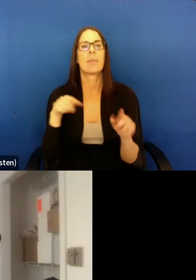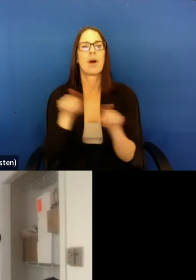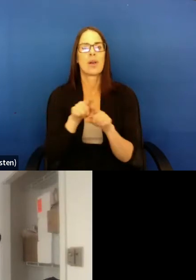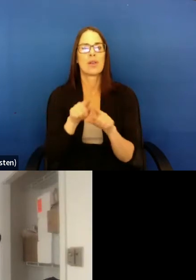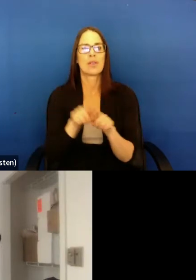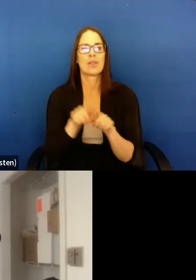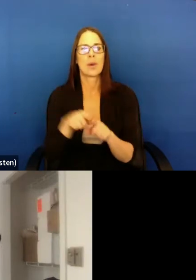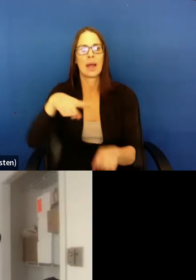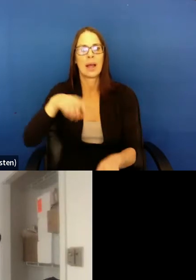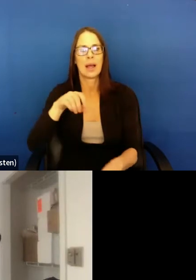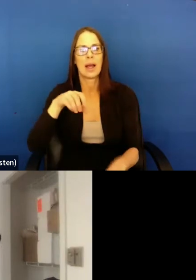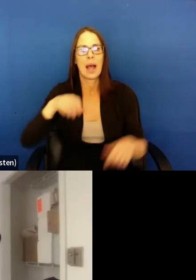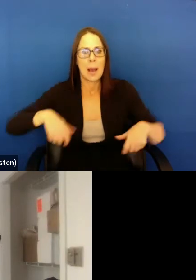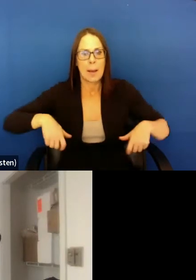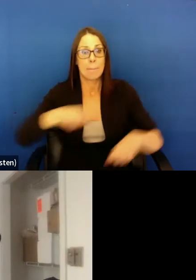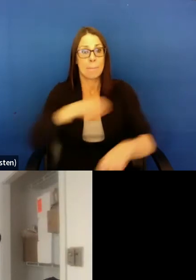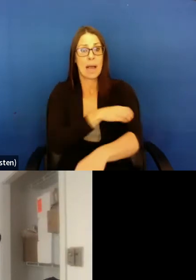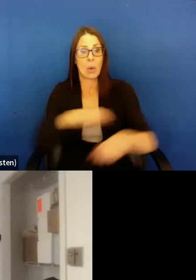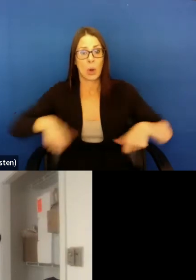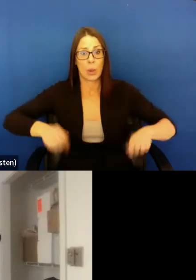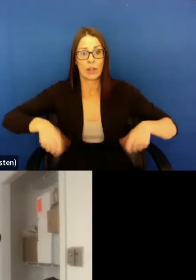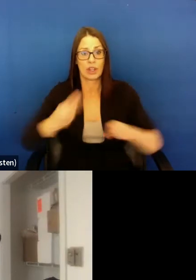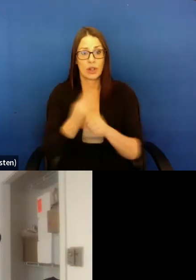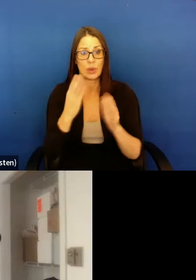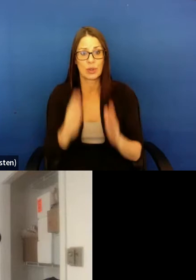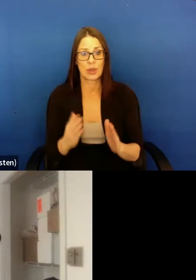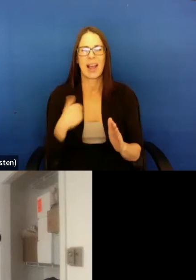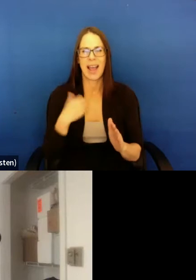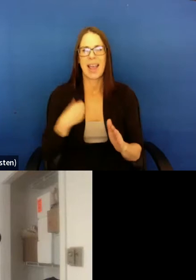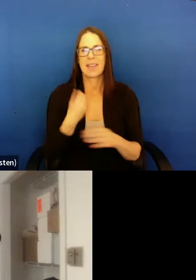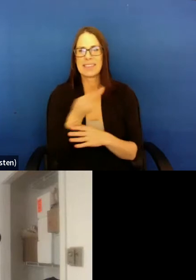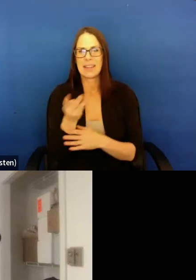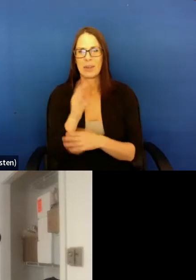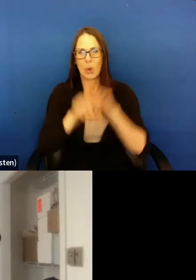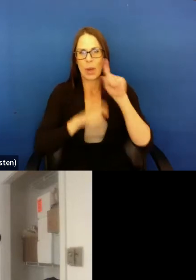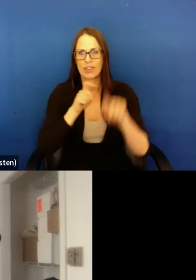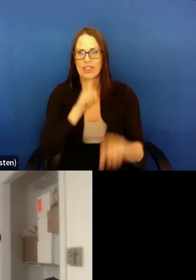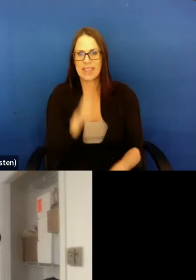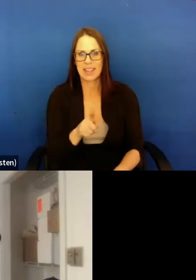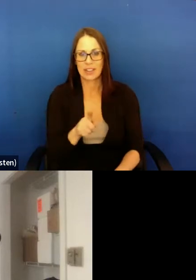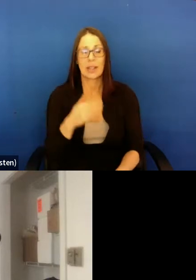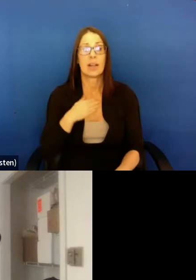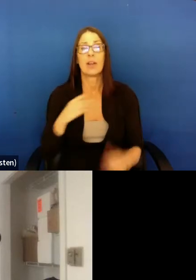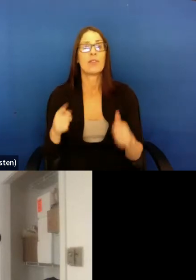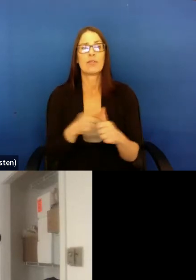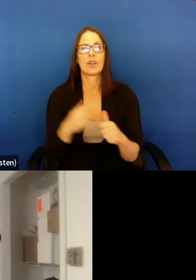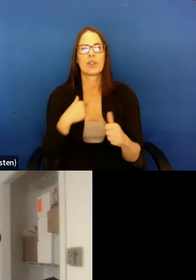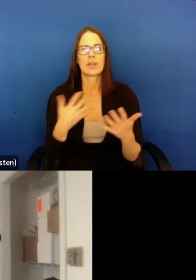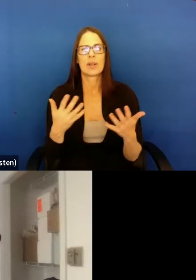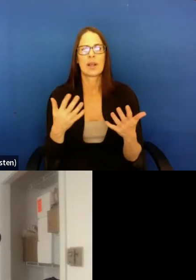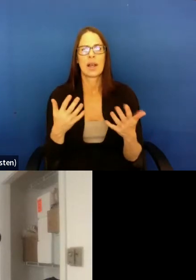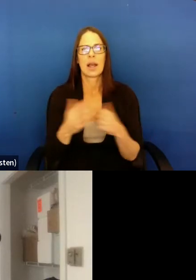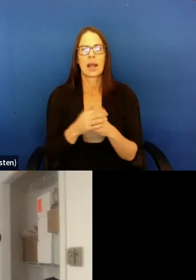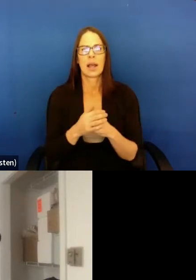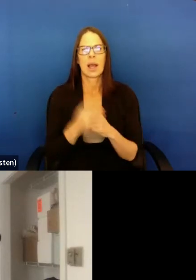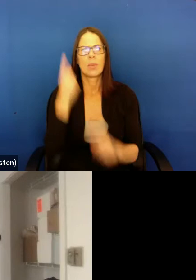user. So I just wanted to ask, I have a couple of questions actually. But first up, I was just wondering,